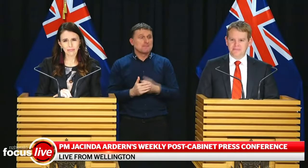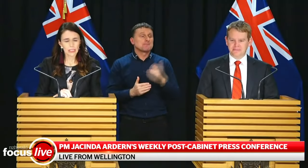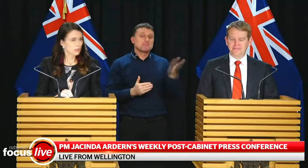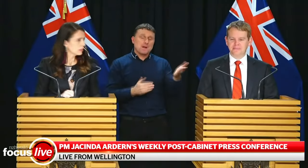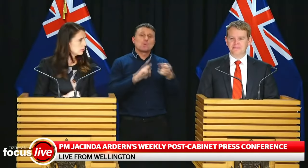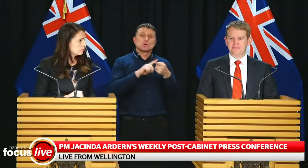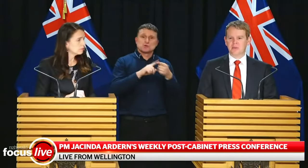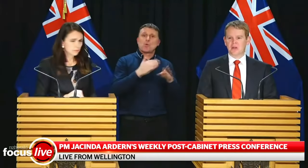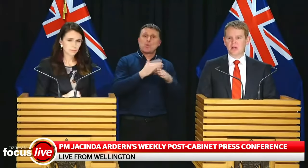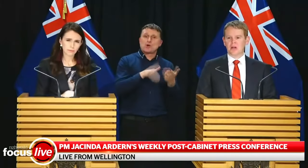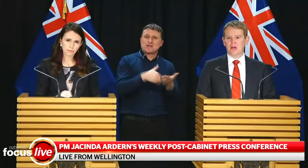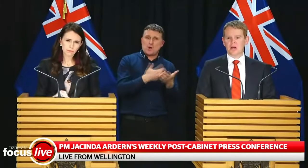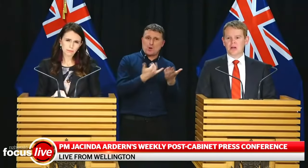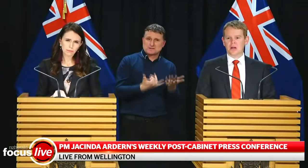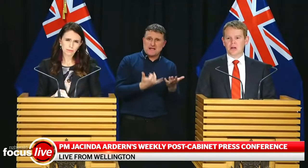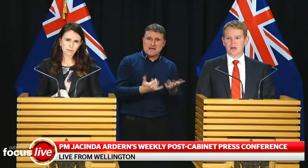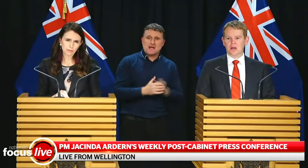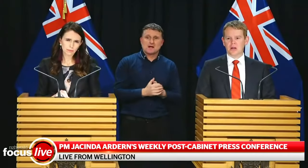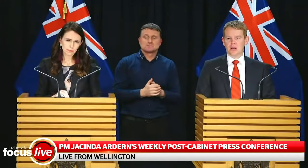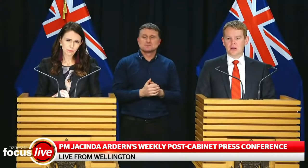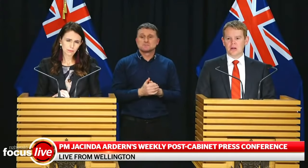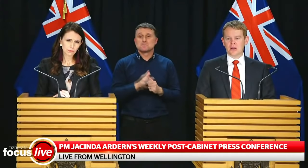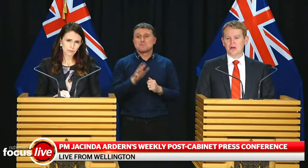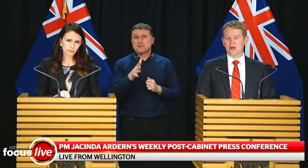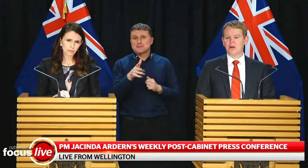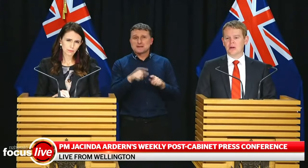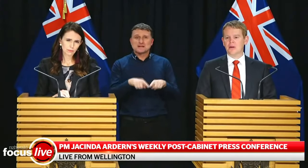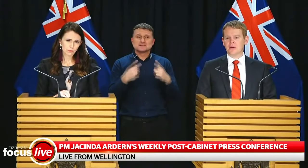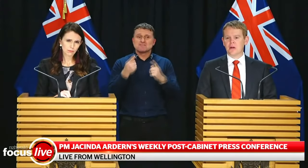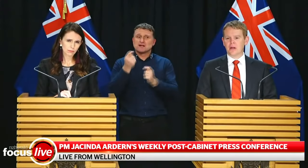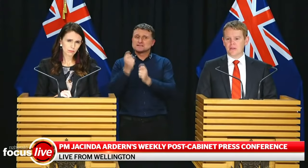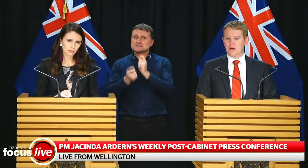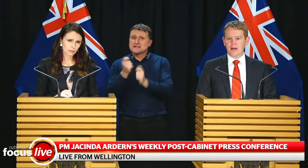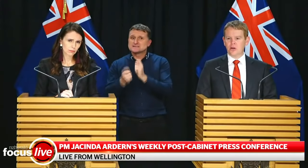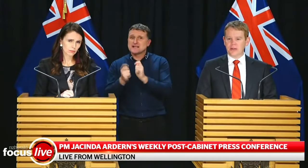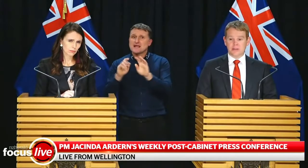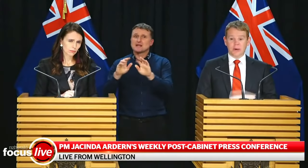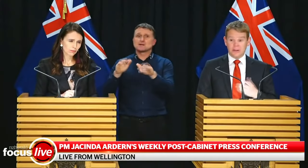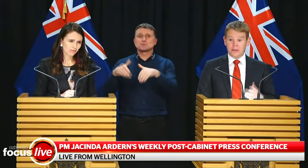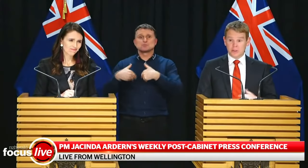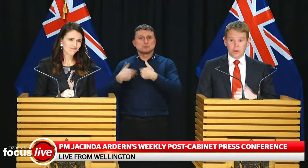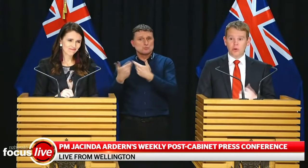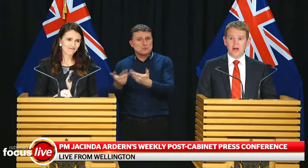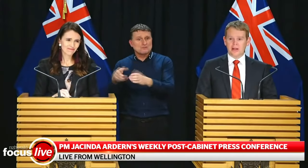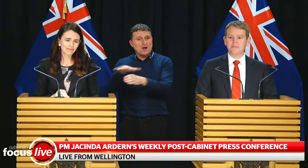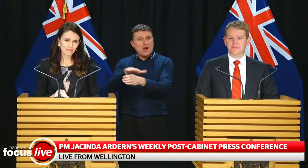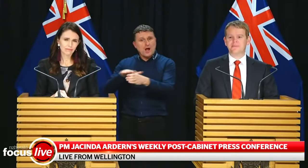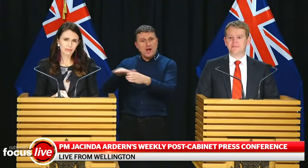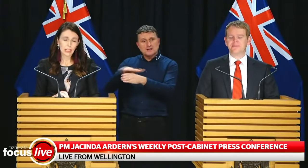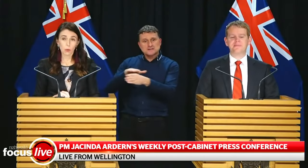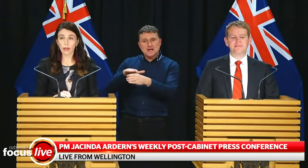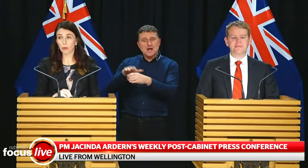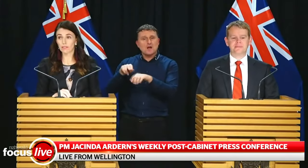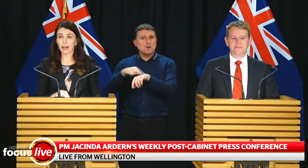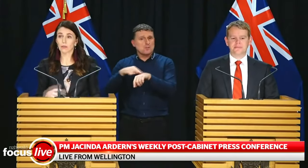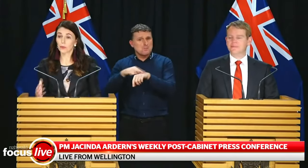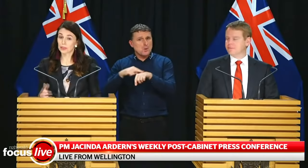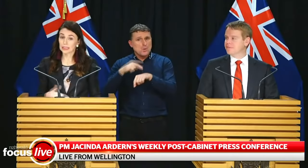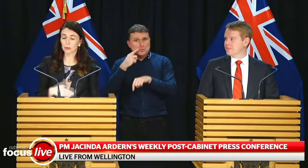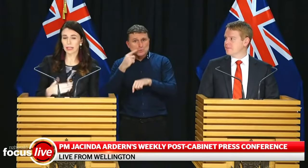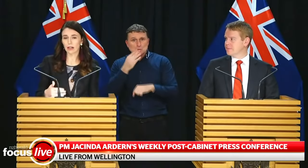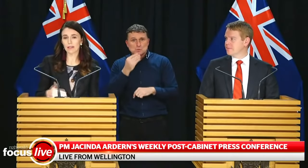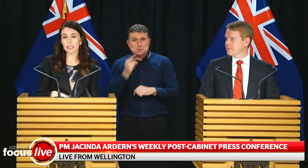Would you look to get a different Bluetooth tracing provider, not using the Apple and Google protocol? And look, that's one of the things that we will look at. One of the